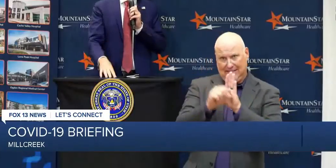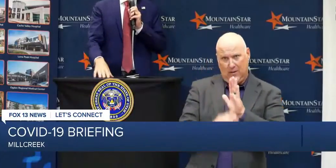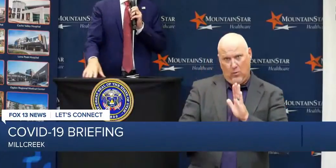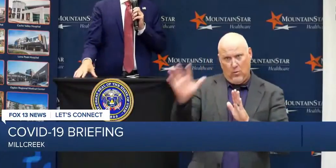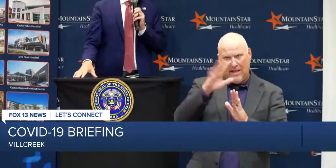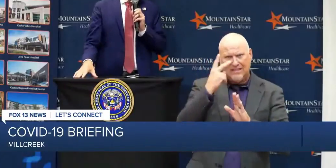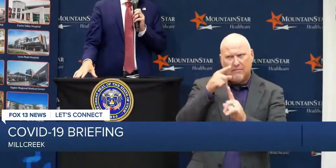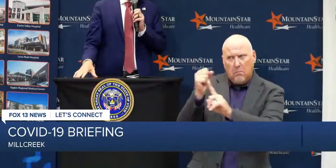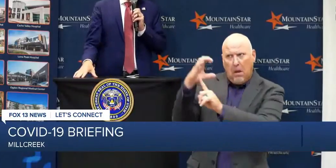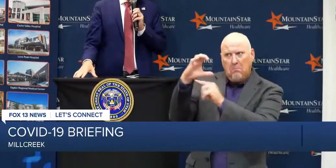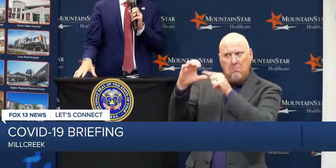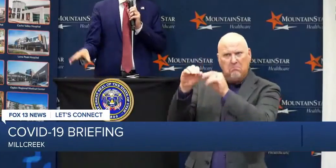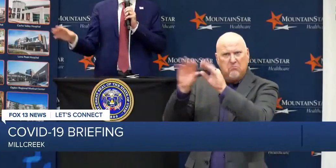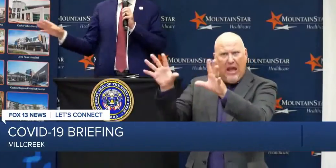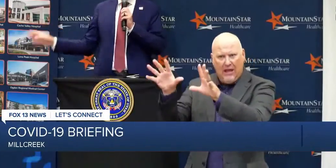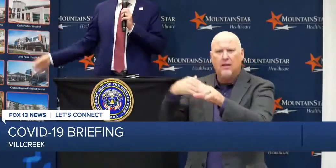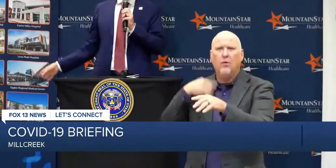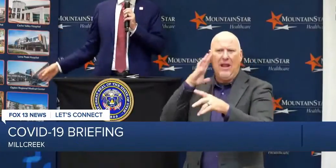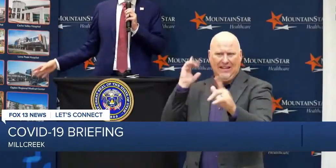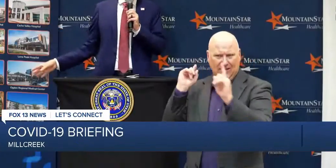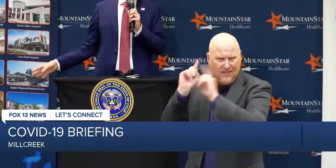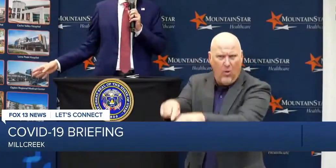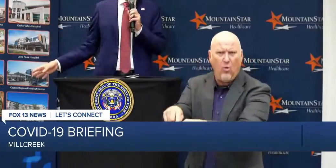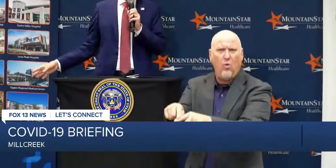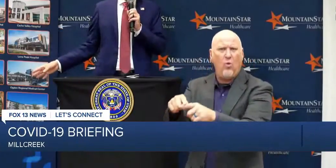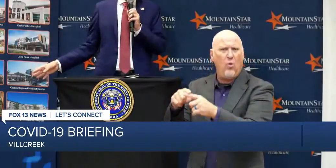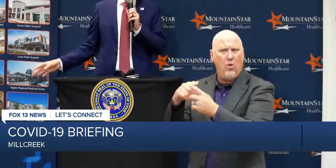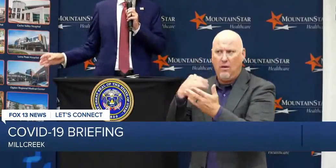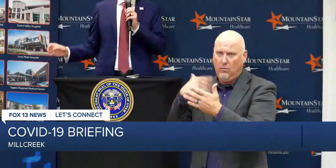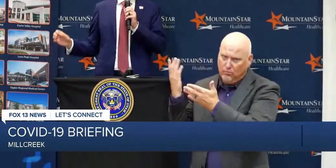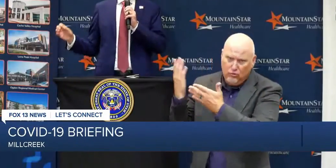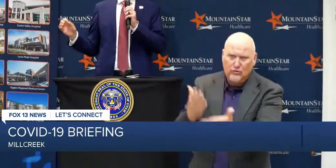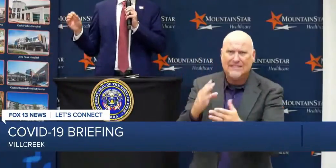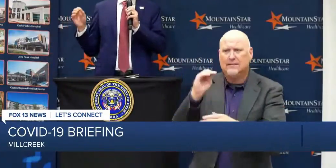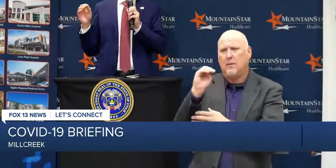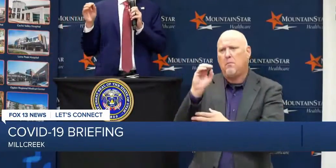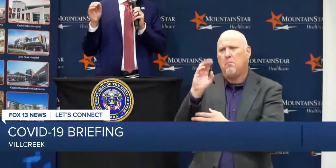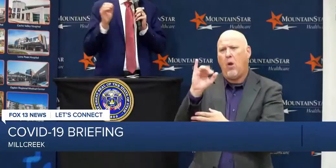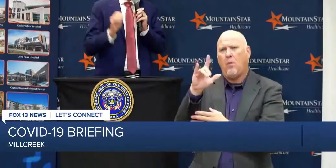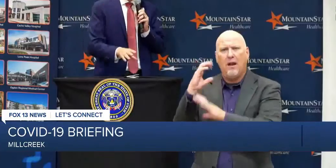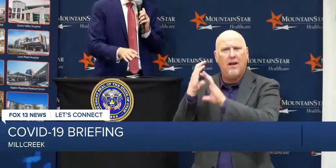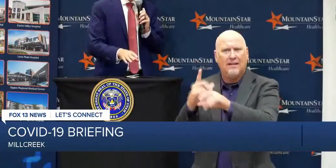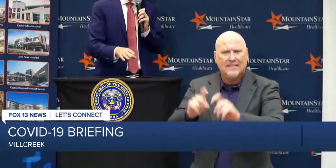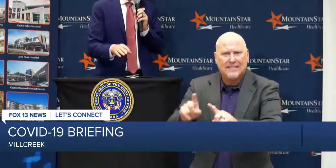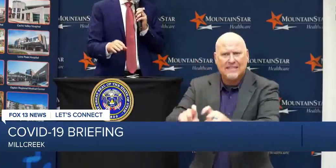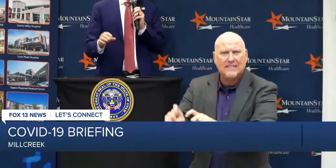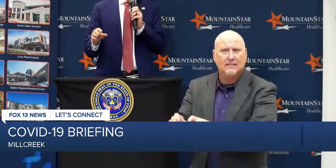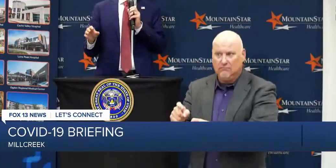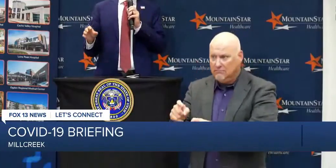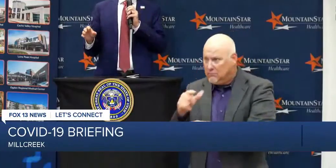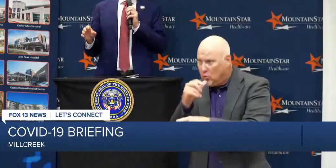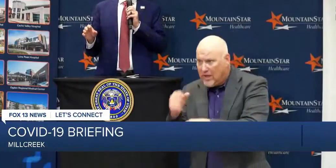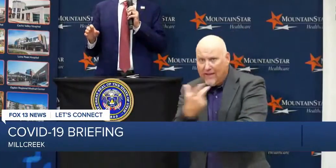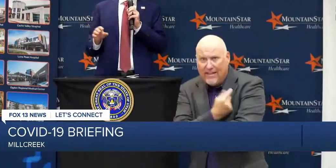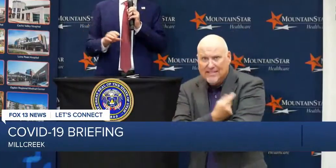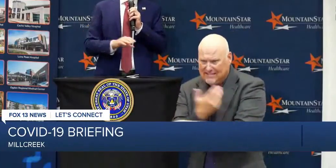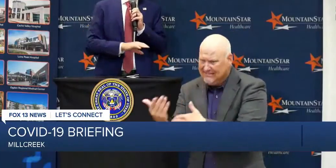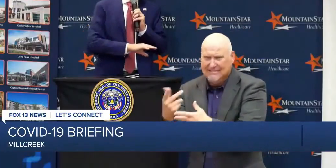clinics. We're reaching out to local leaders. We're reaching out to local physicians in the area, local churches in the area,